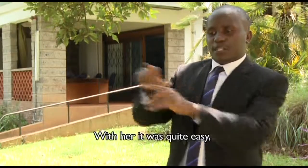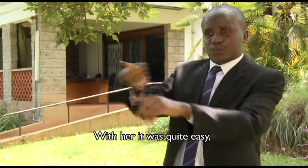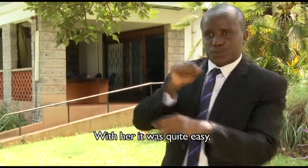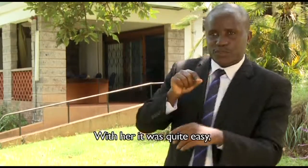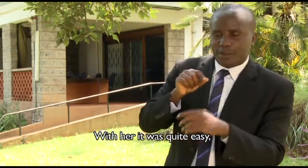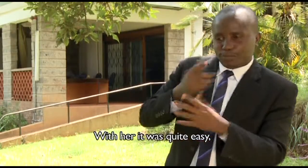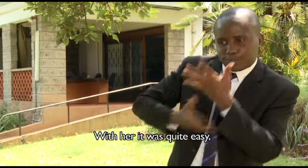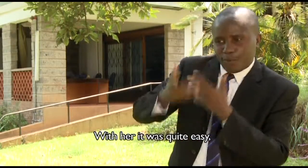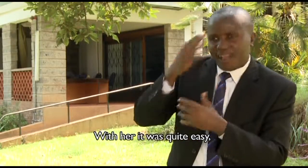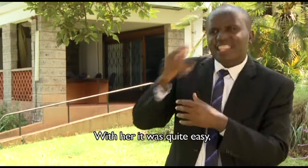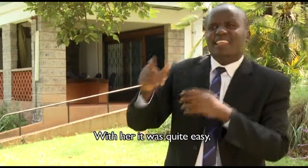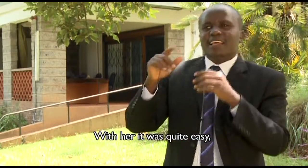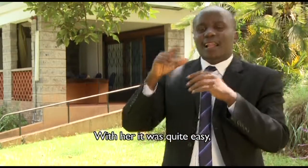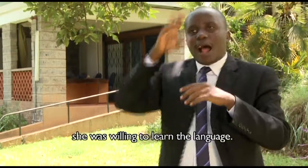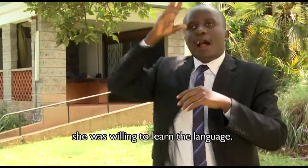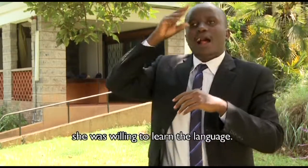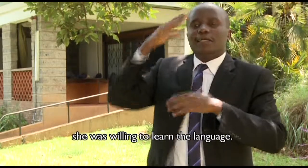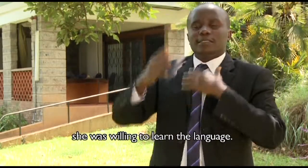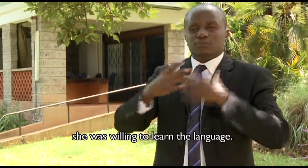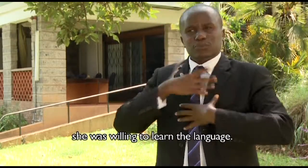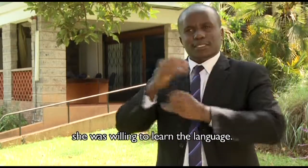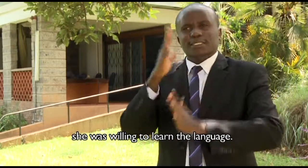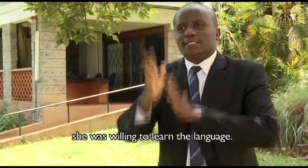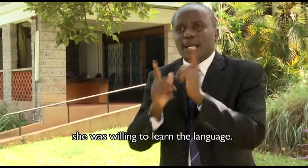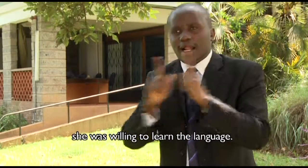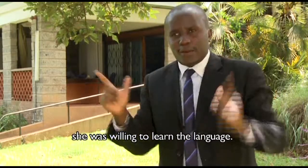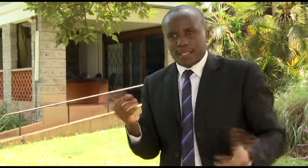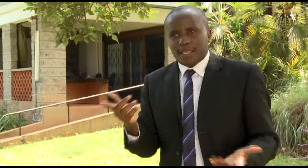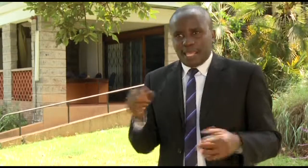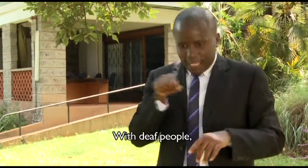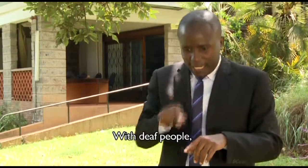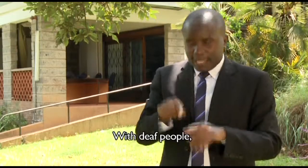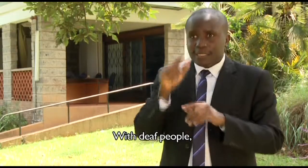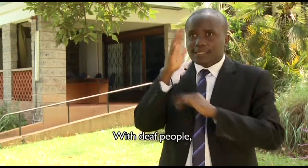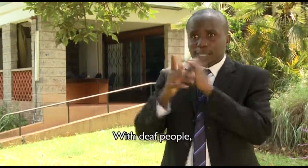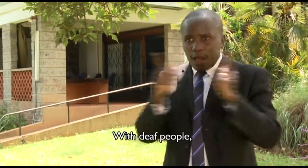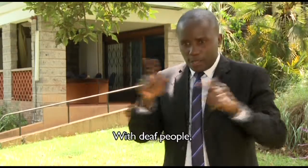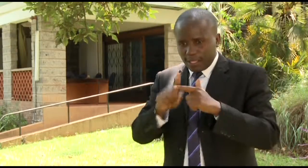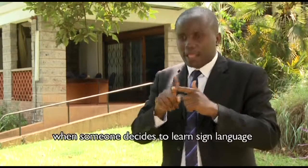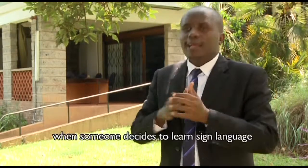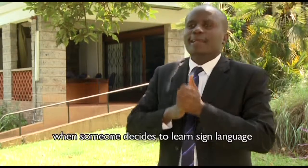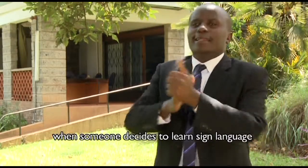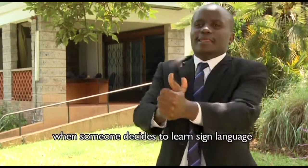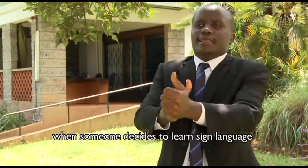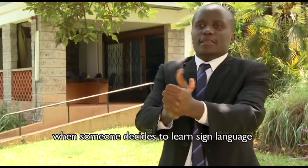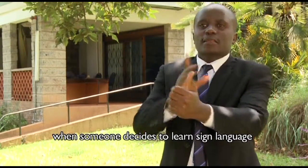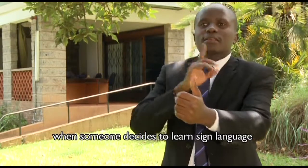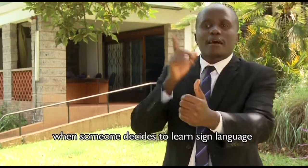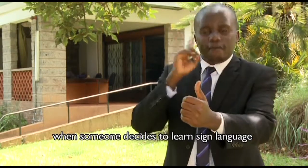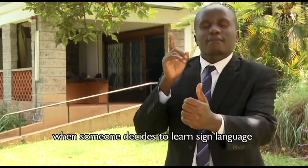With her, it was quite easy. She was willing to learn the language. With deaf people, When someone decides to learn sign